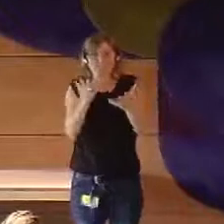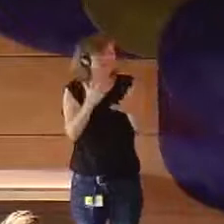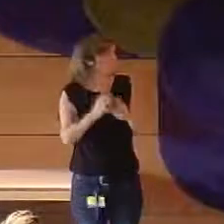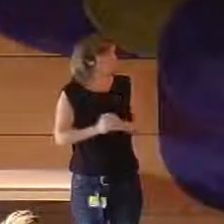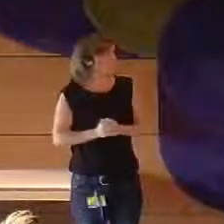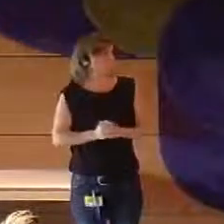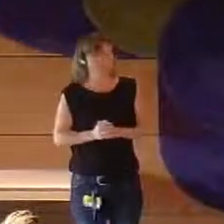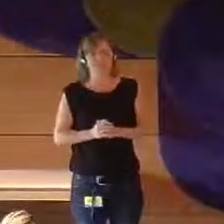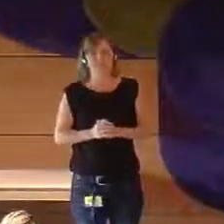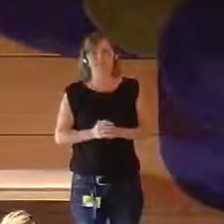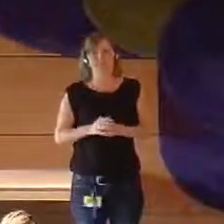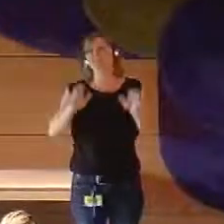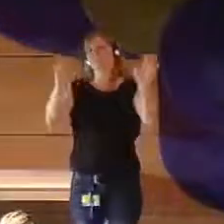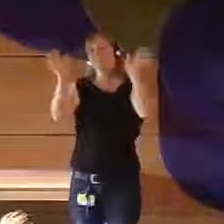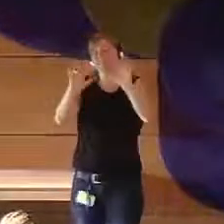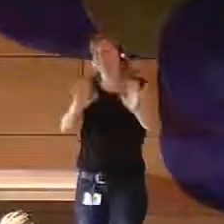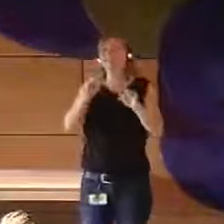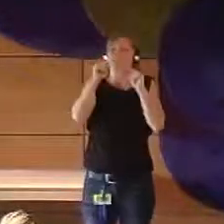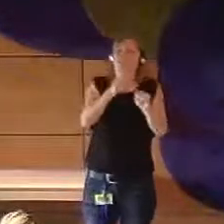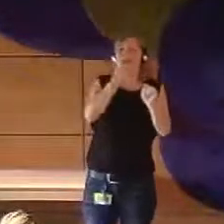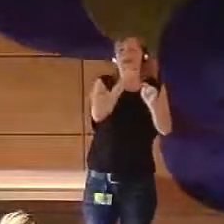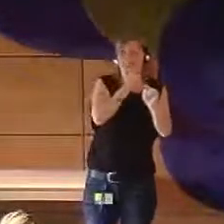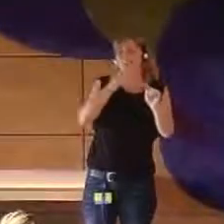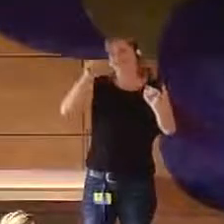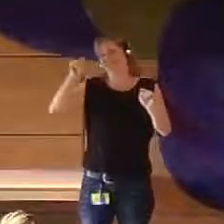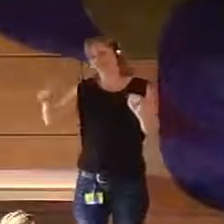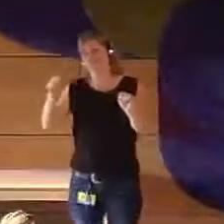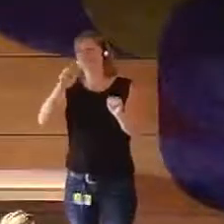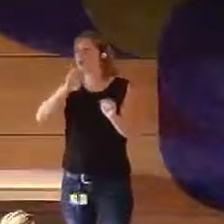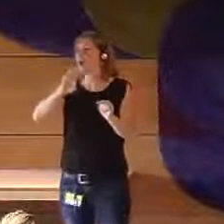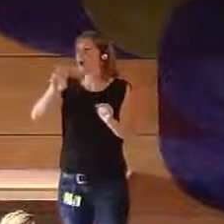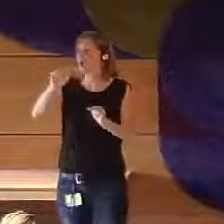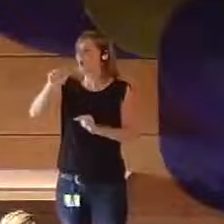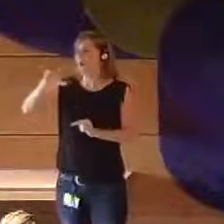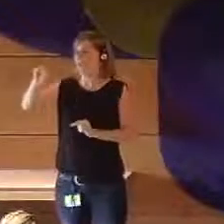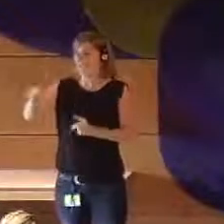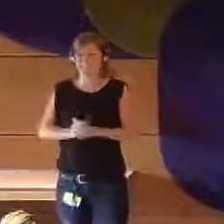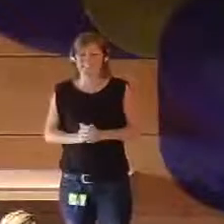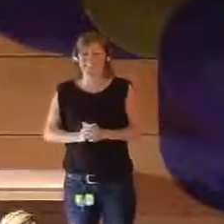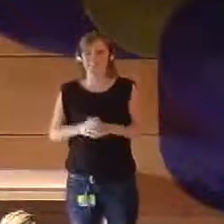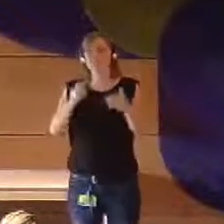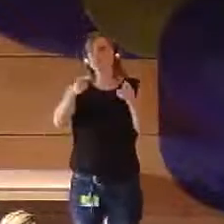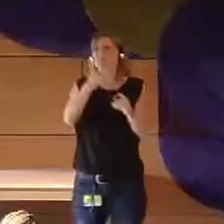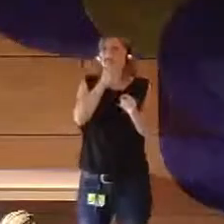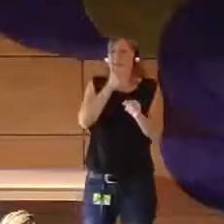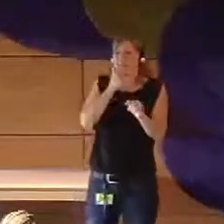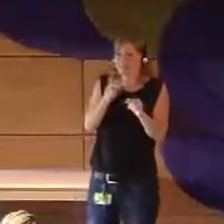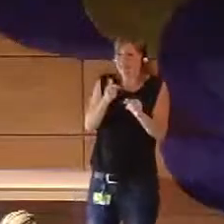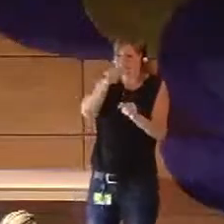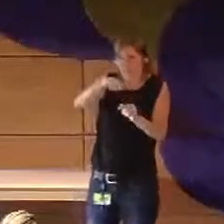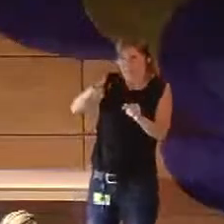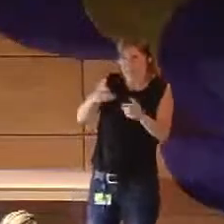is Wales. The English people didn't like the Welsh people. If you want to know a Welsh person, you can go and meet David Brown, who's sitting